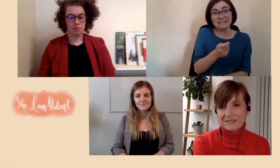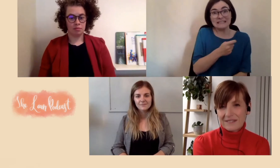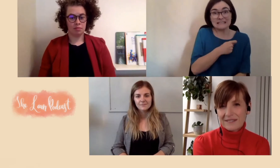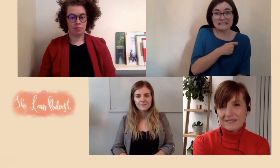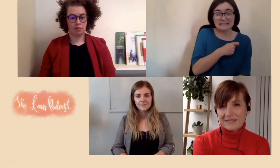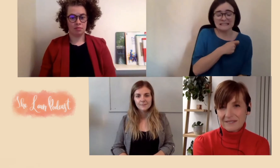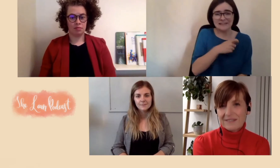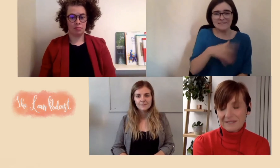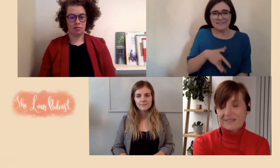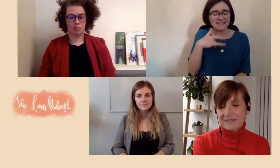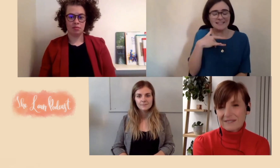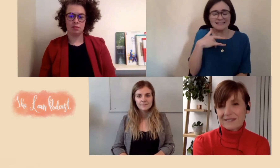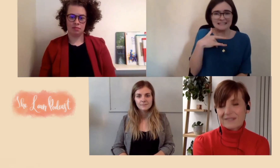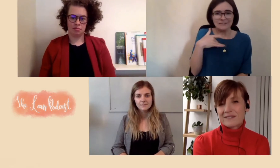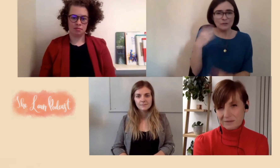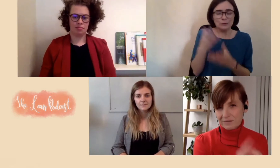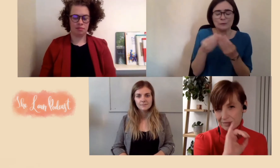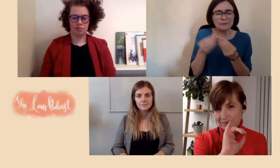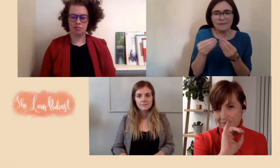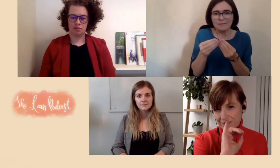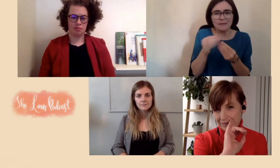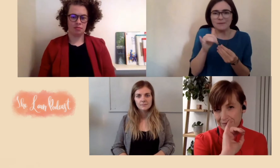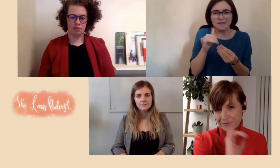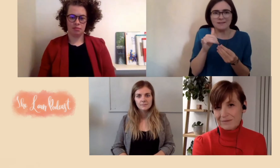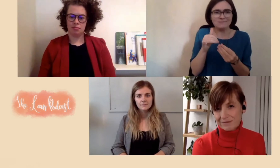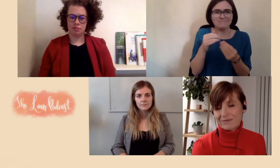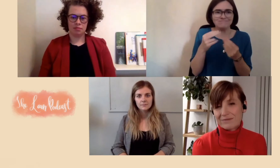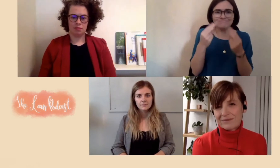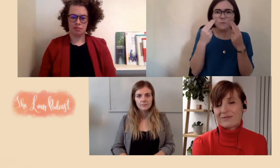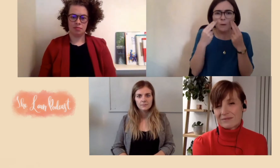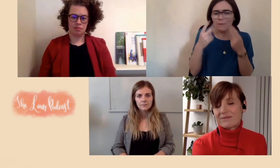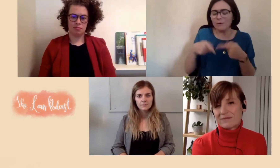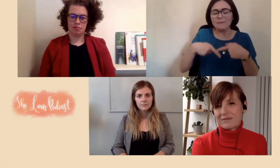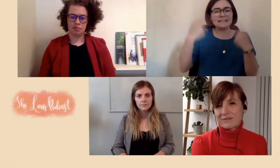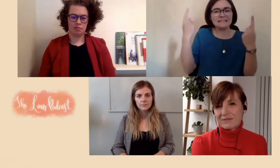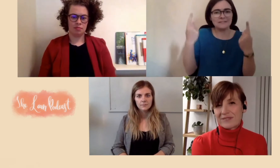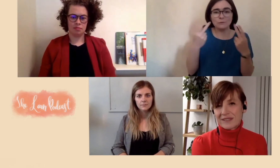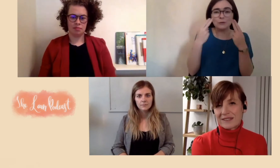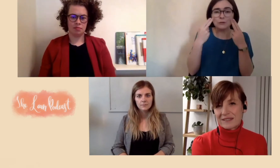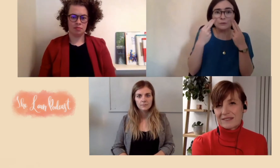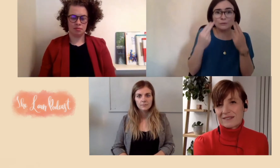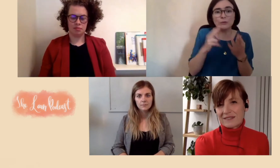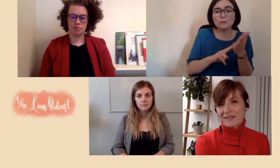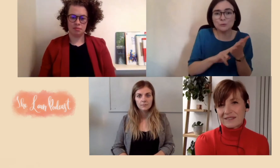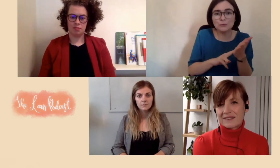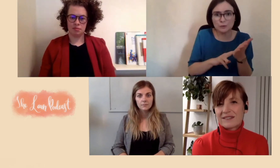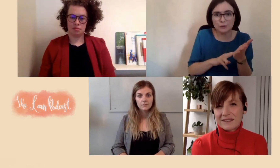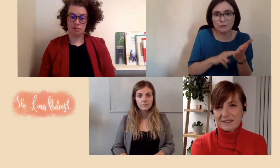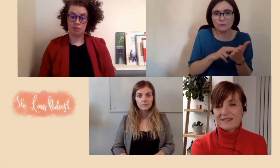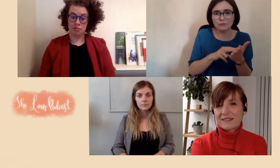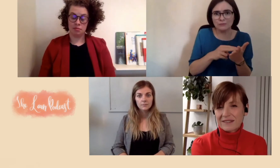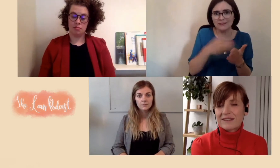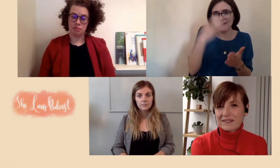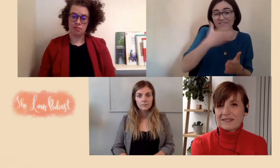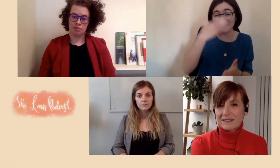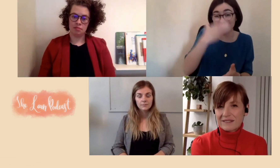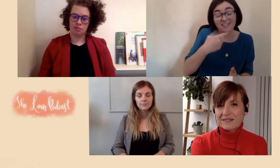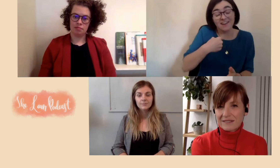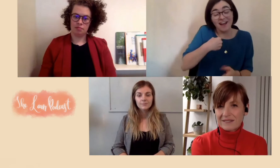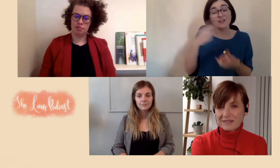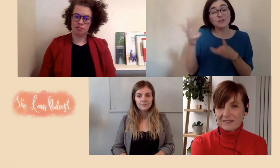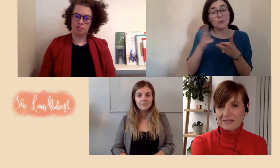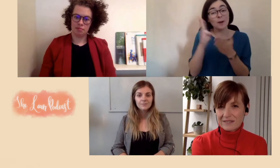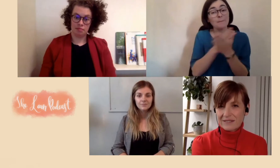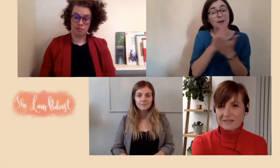anxiety, overdoing things that you may not have been used to doing. Normally they were face to face, and I actually work as a VRS interpreter part of the